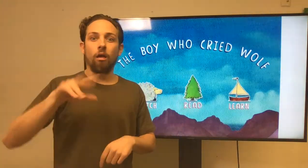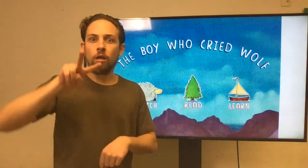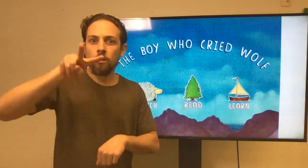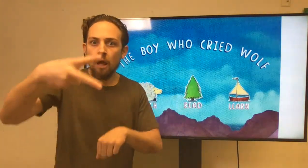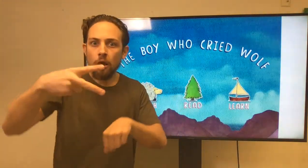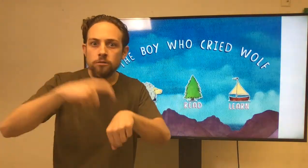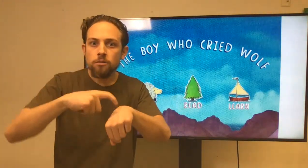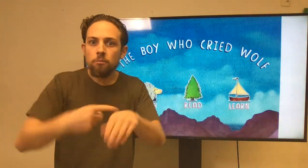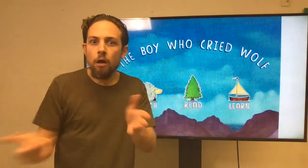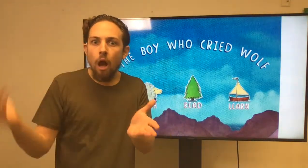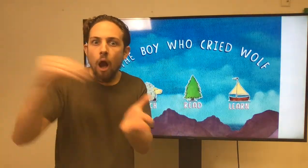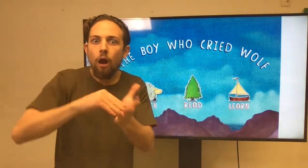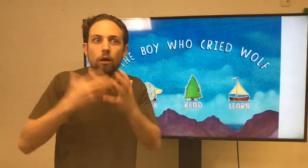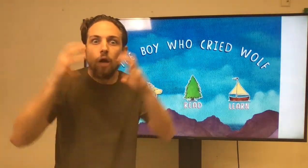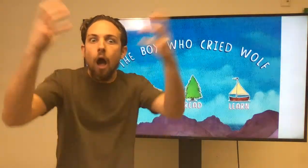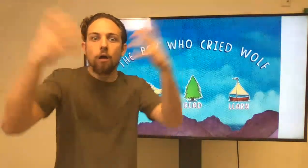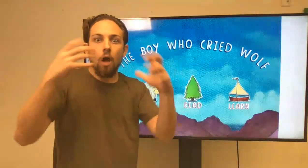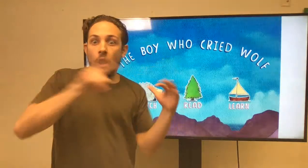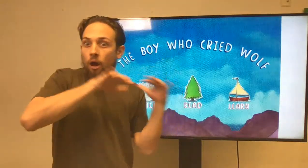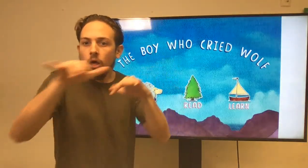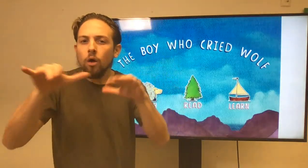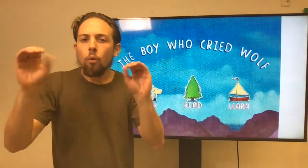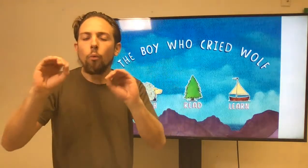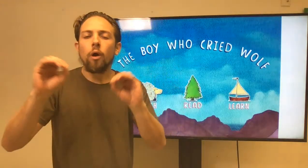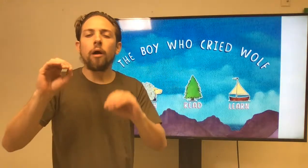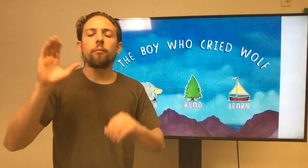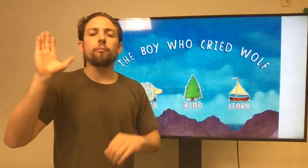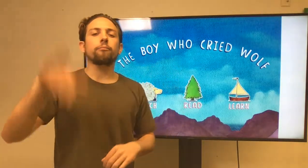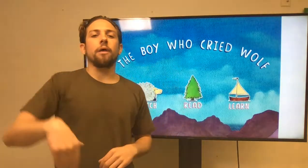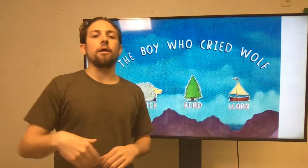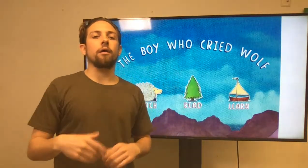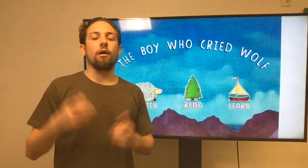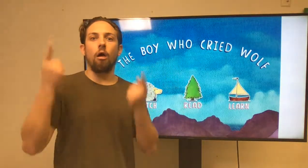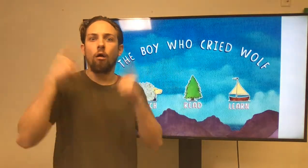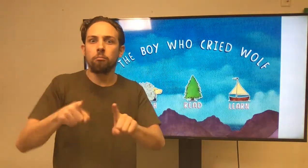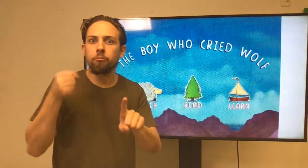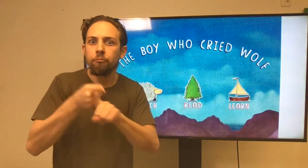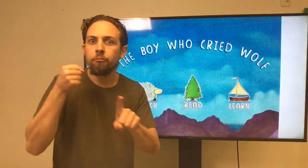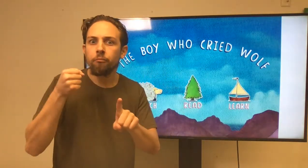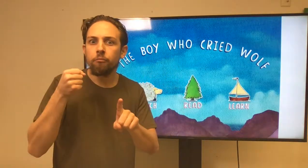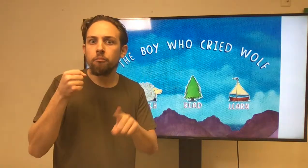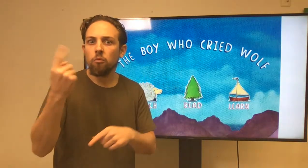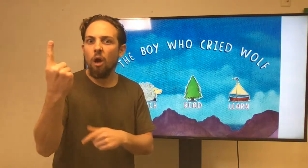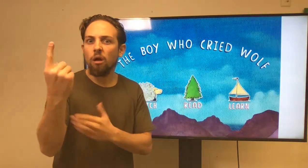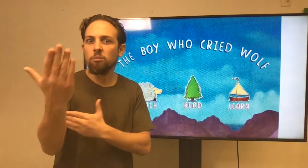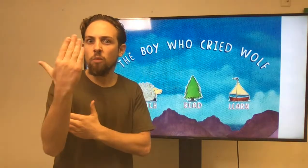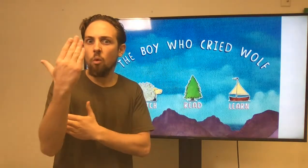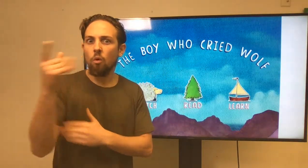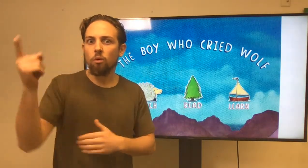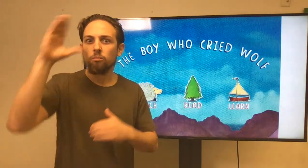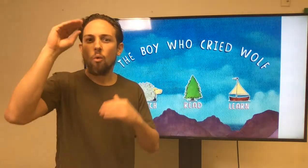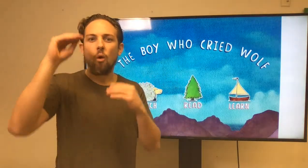mountain. He did this 2 times, and the townspeople would run all the way up from the village to the mountaintop.